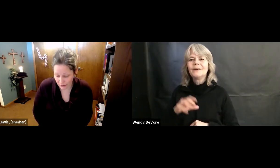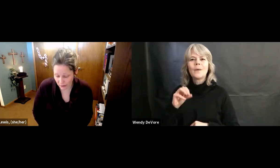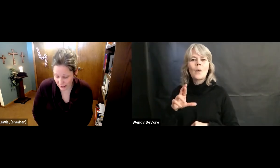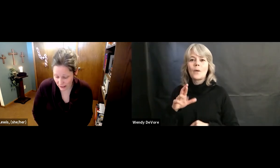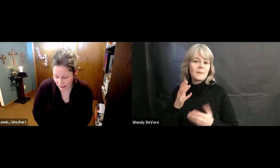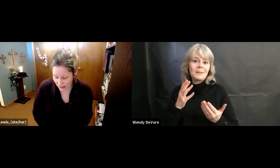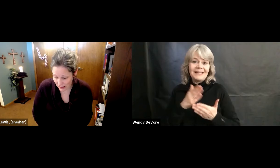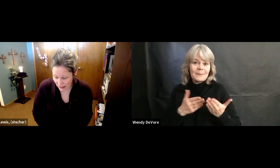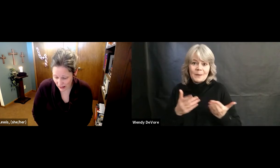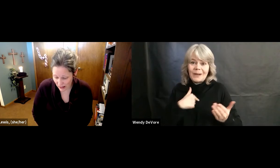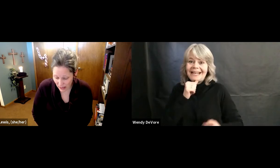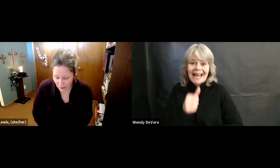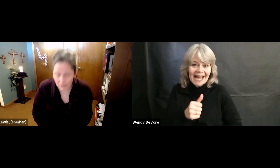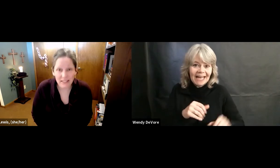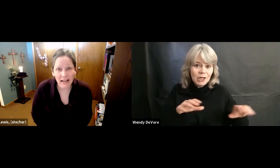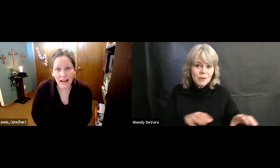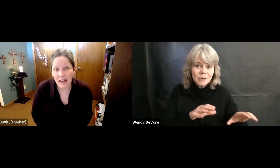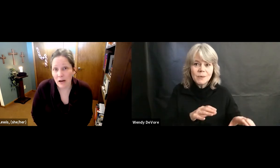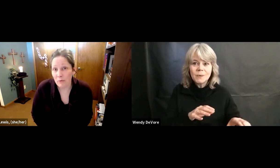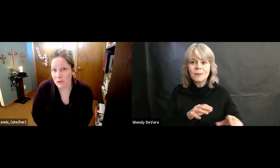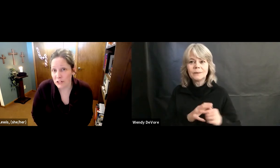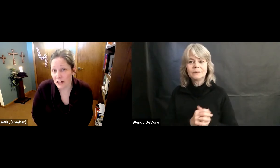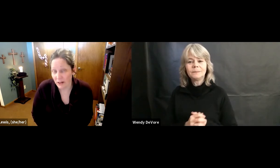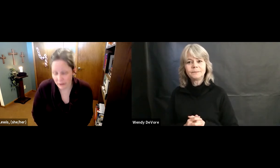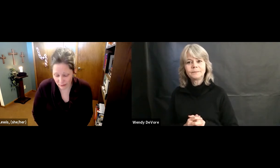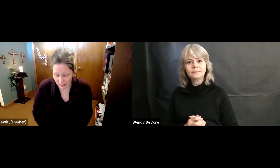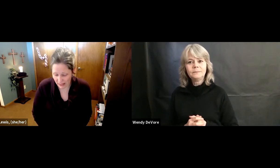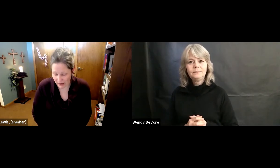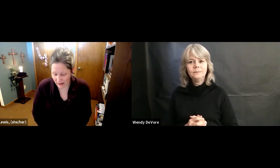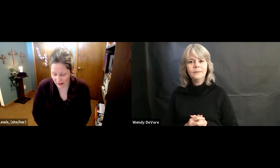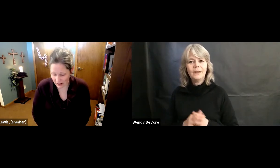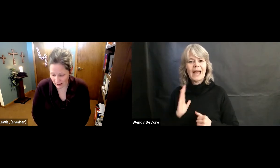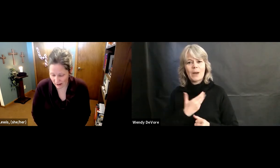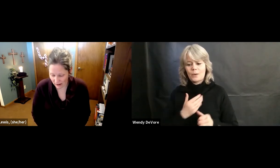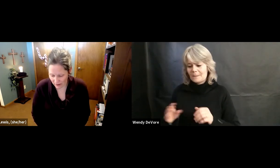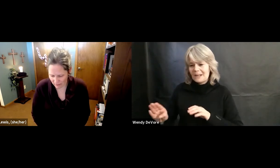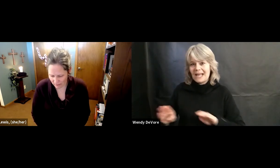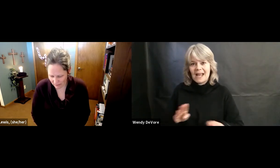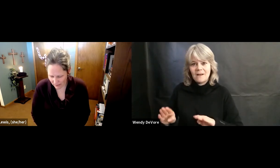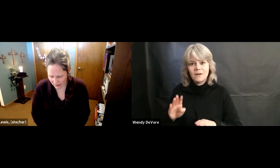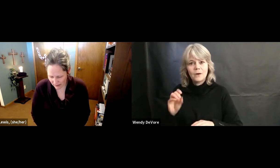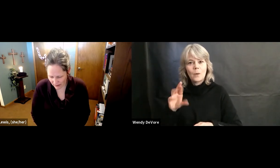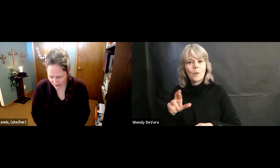do. How does that push others away?